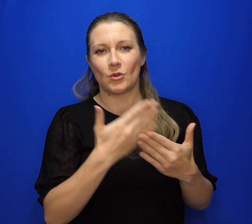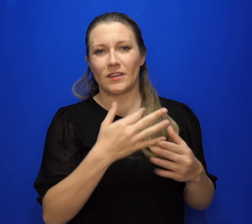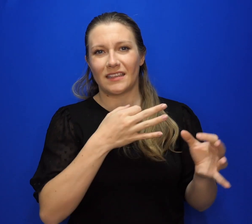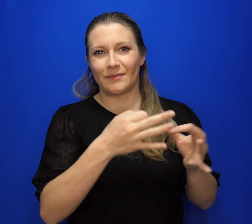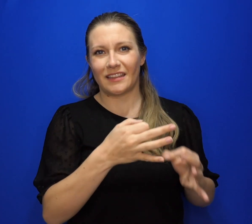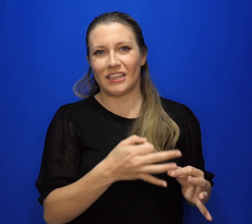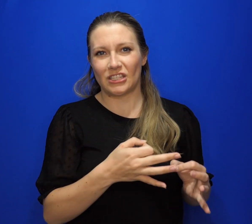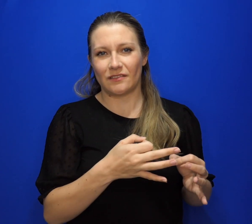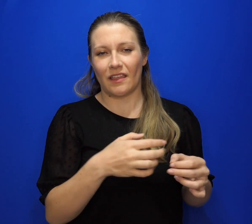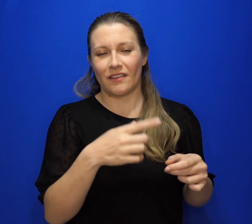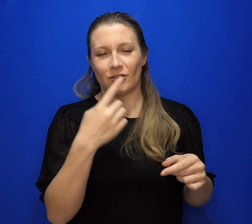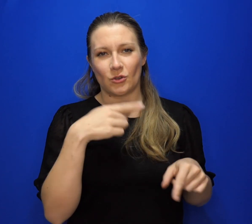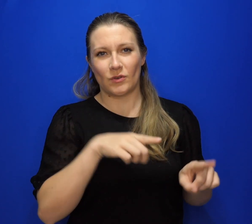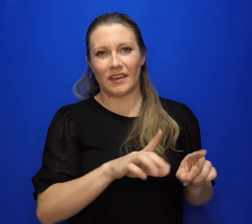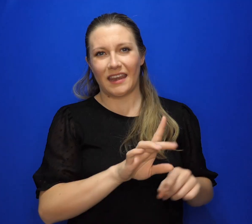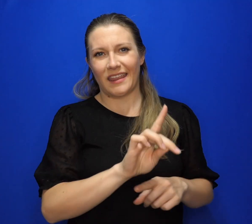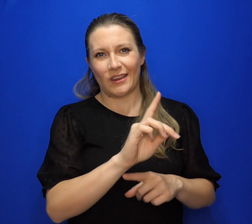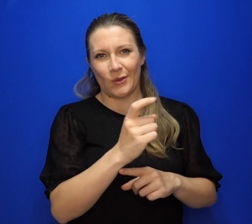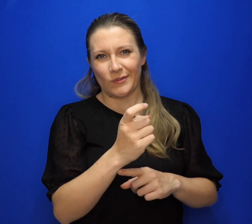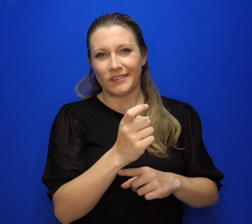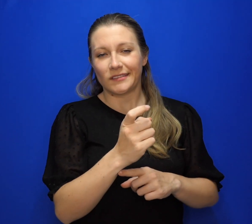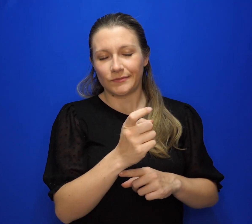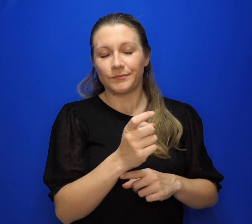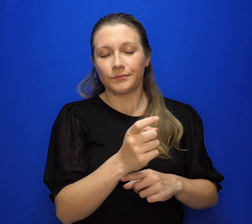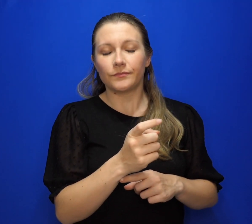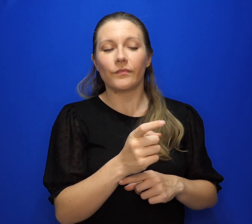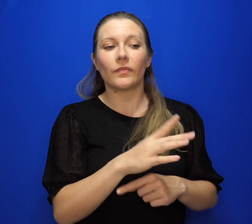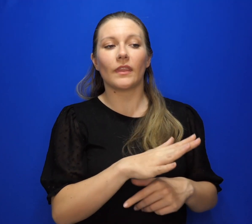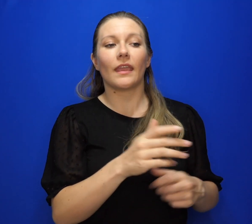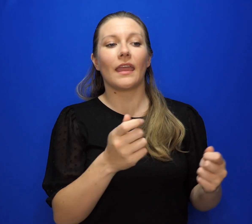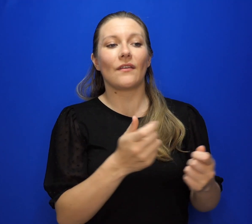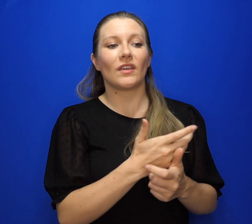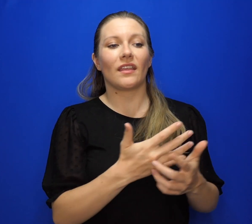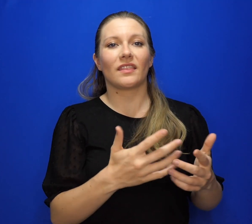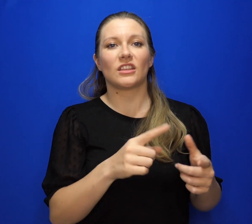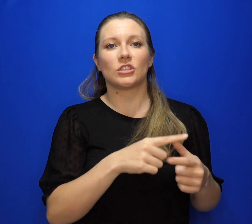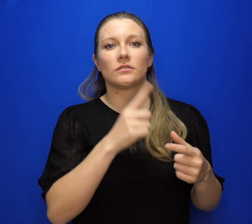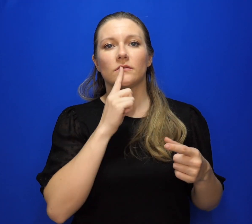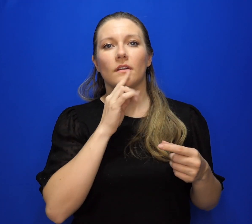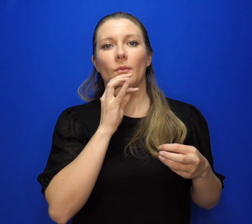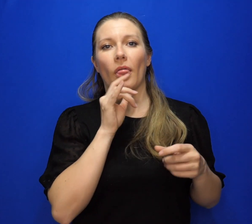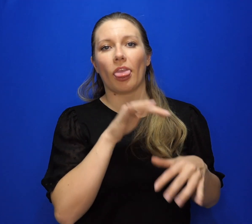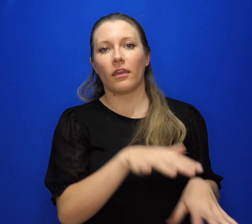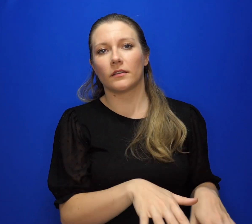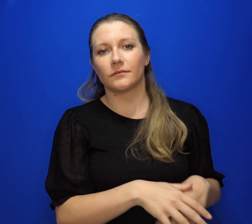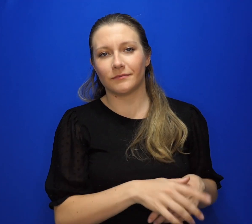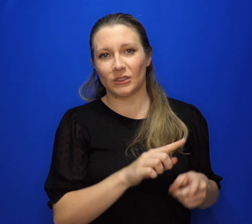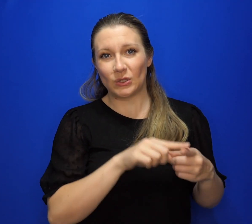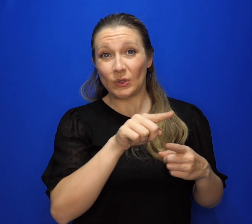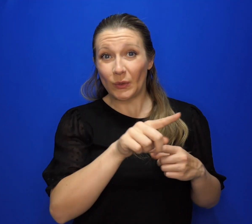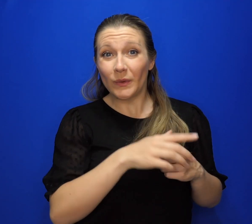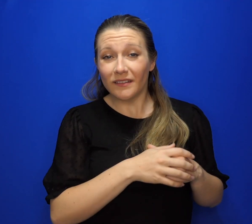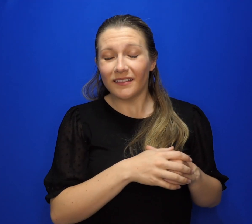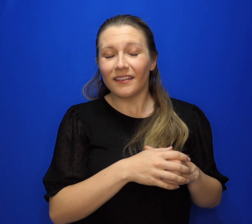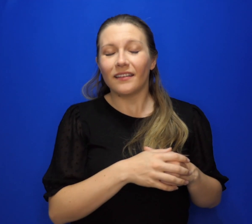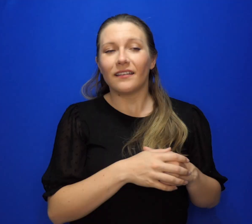of the things that get sort of spilled out to you. Mm-hmm. And you only can absorb so